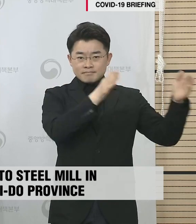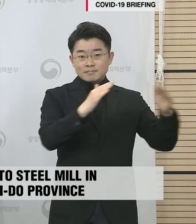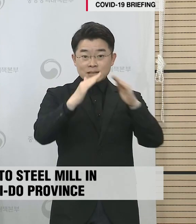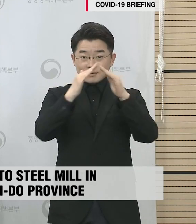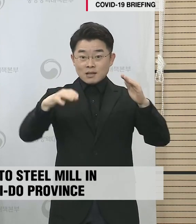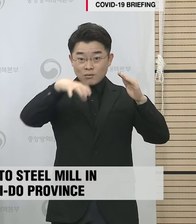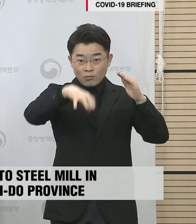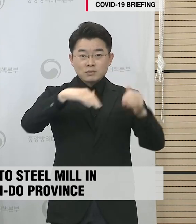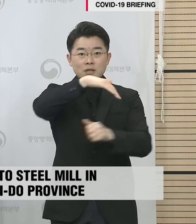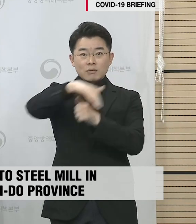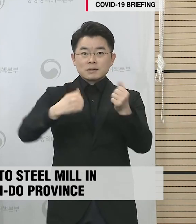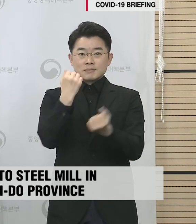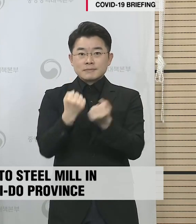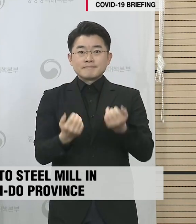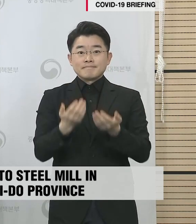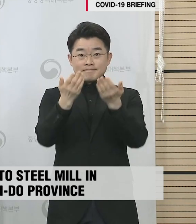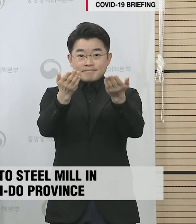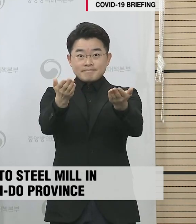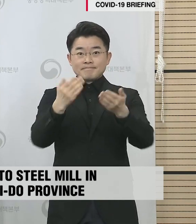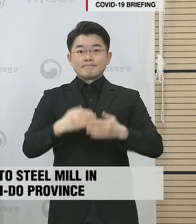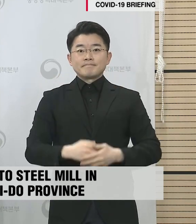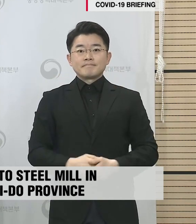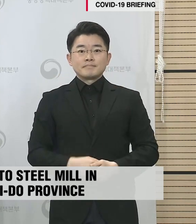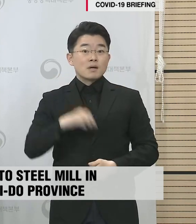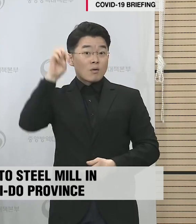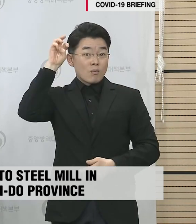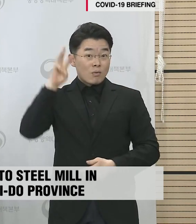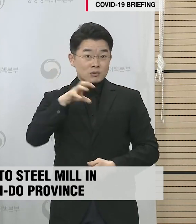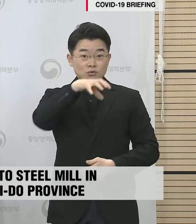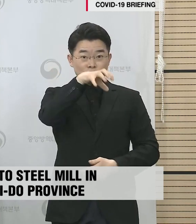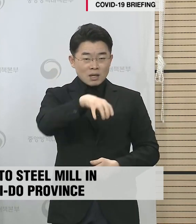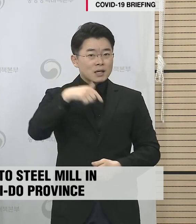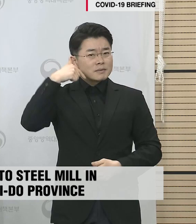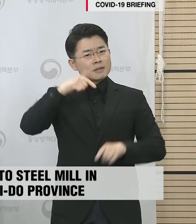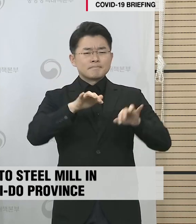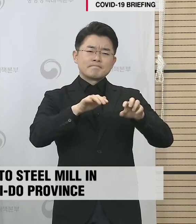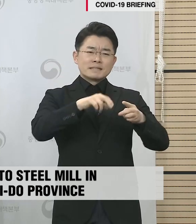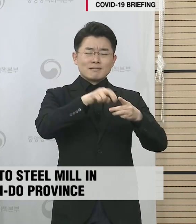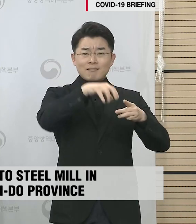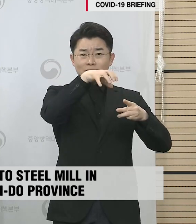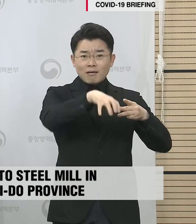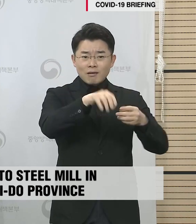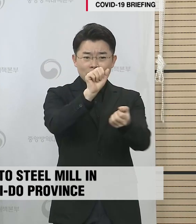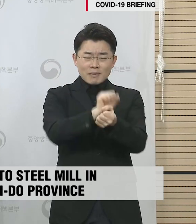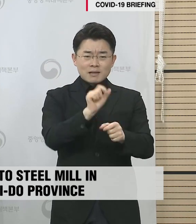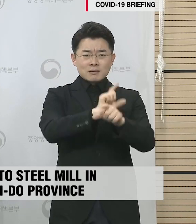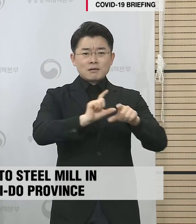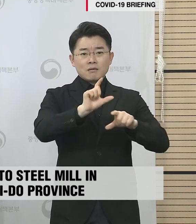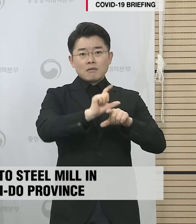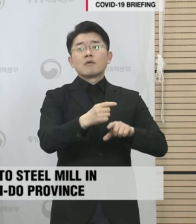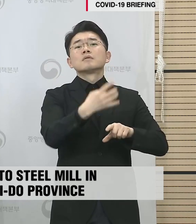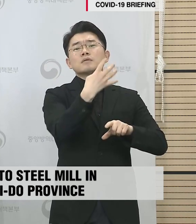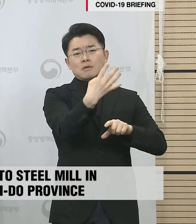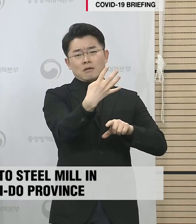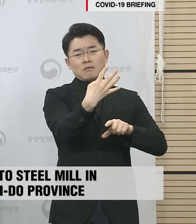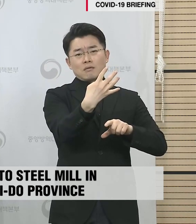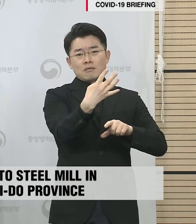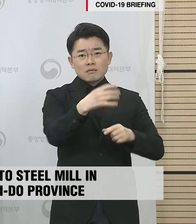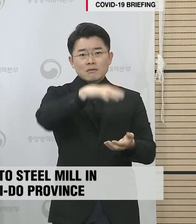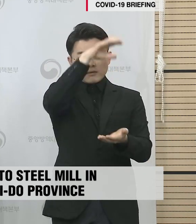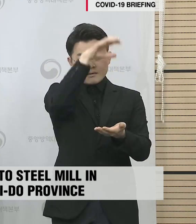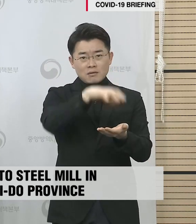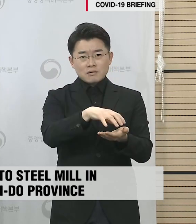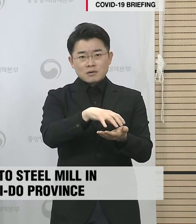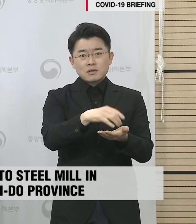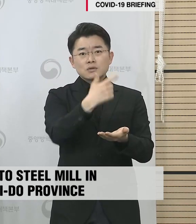being confirmed to date. And moving on to Honam area, in Gwangju City, in relation to Seogu's call center, we have 4 additional